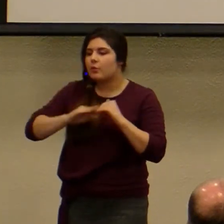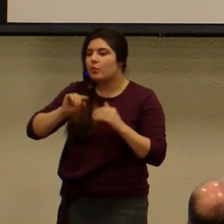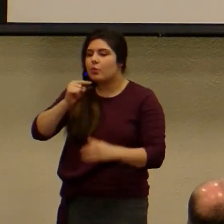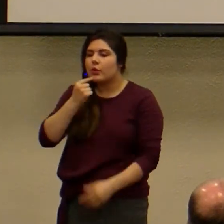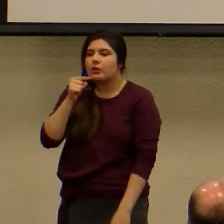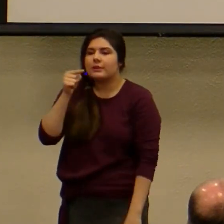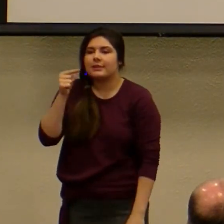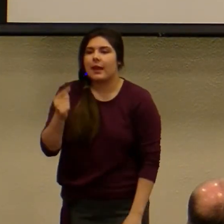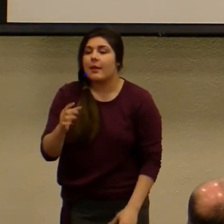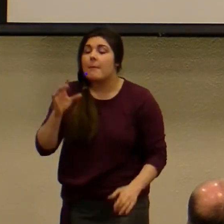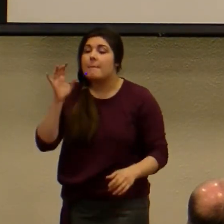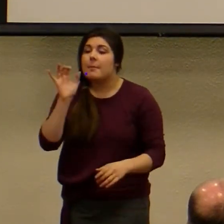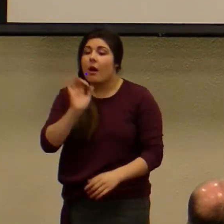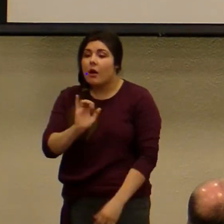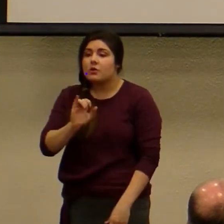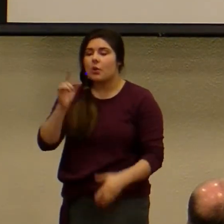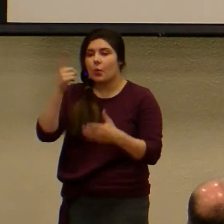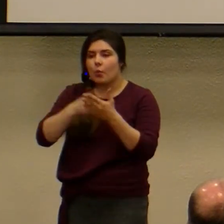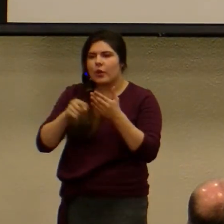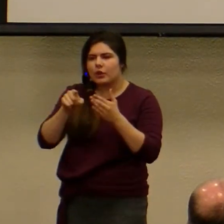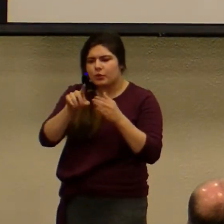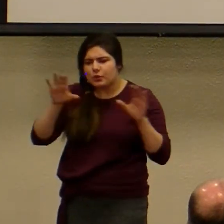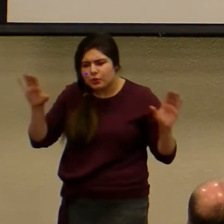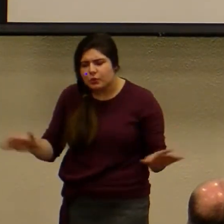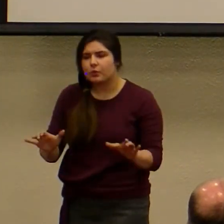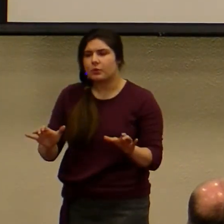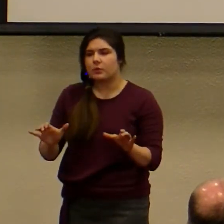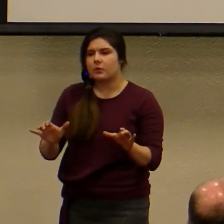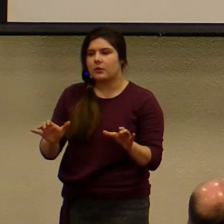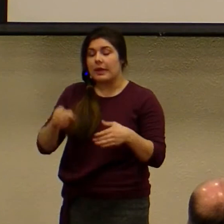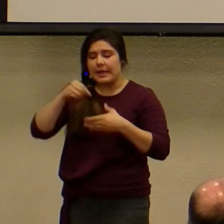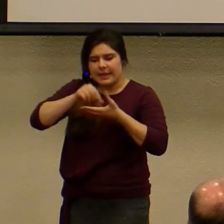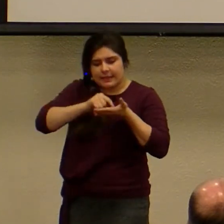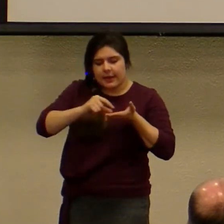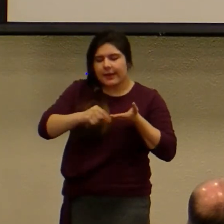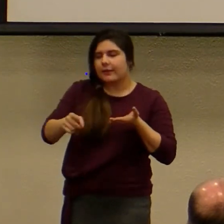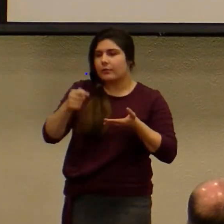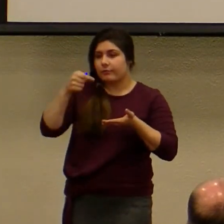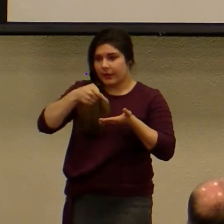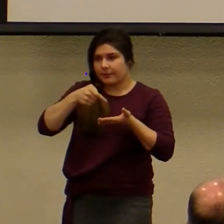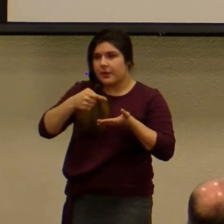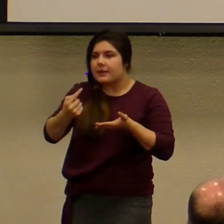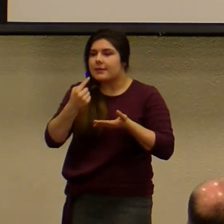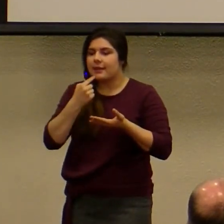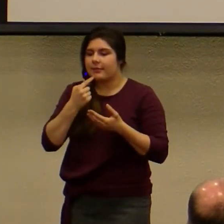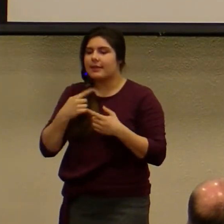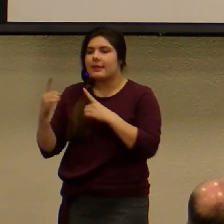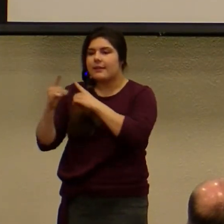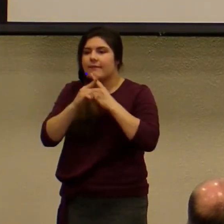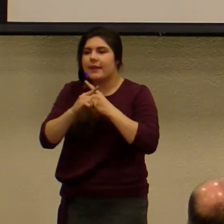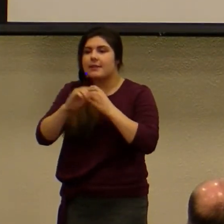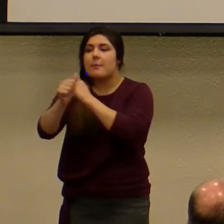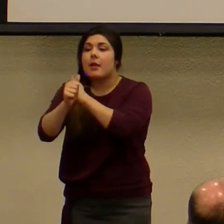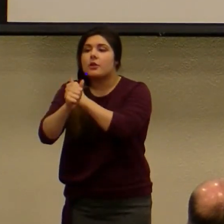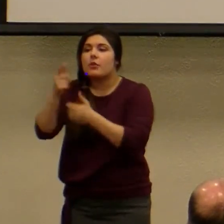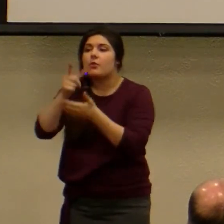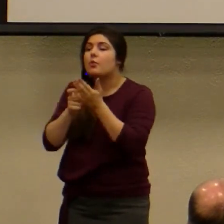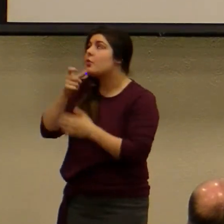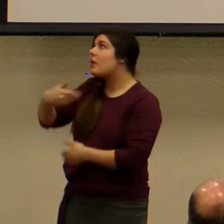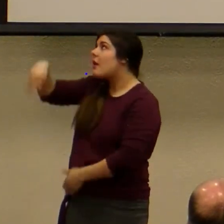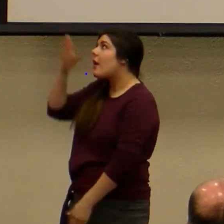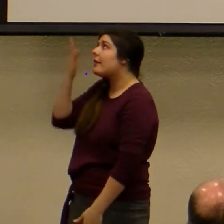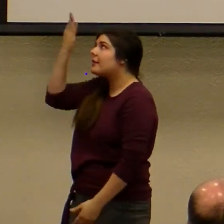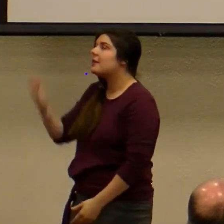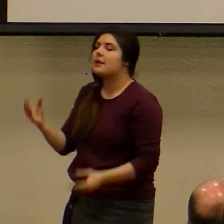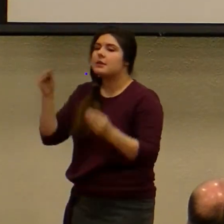say, it's also what you do. And right here in this text then, the defense, the apologetic of who God is